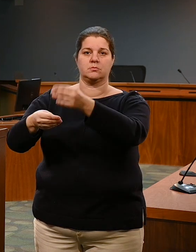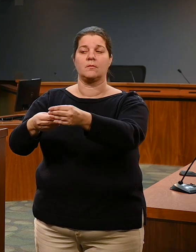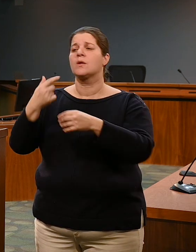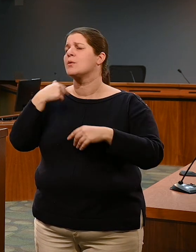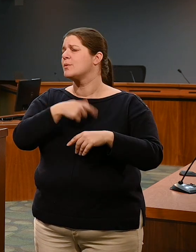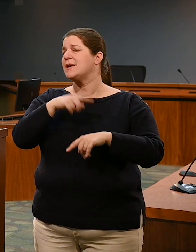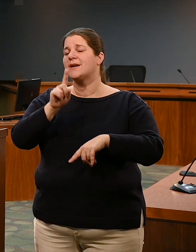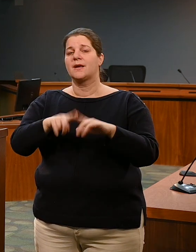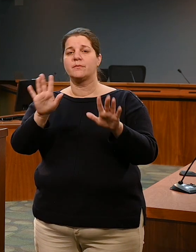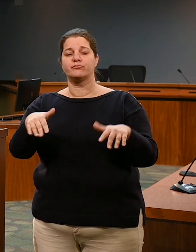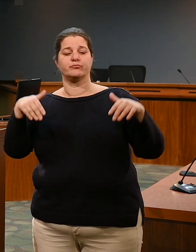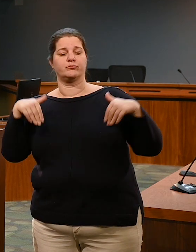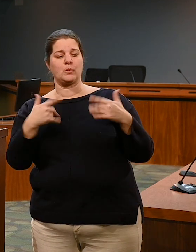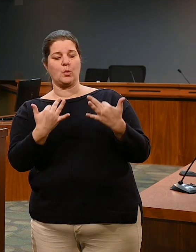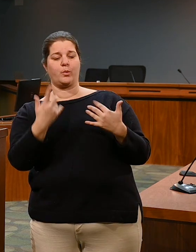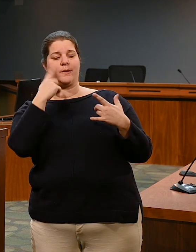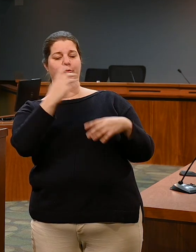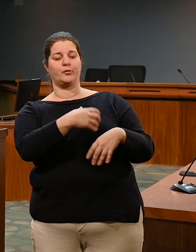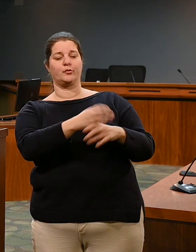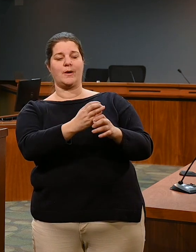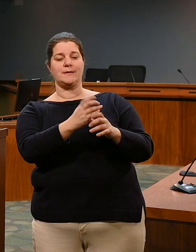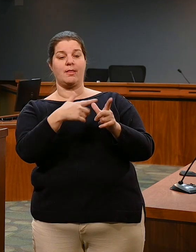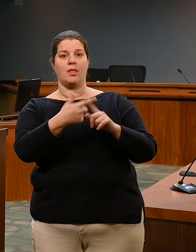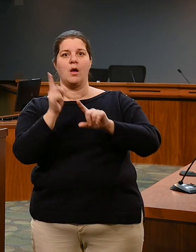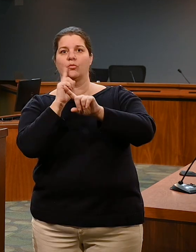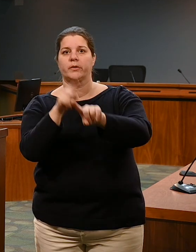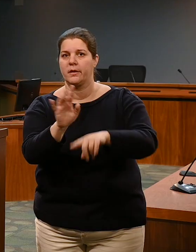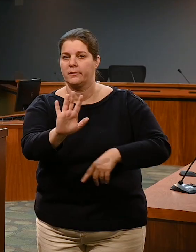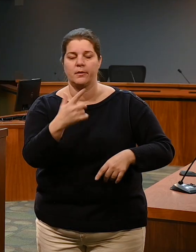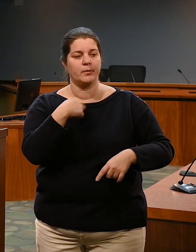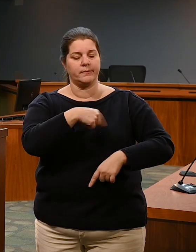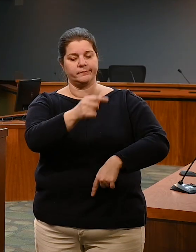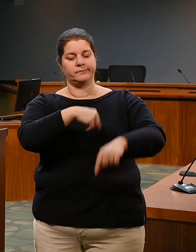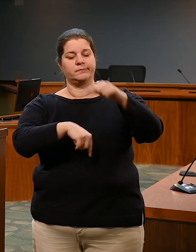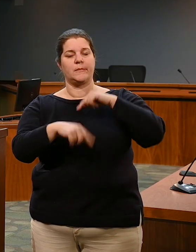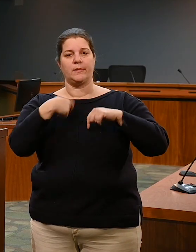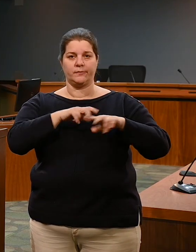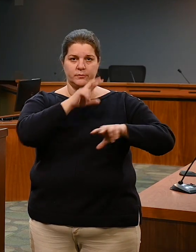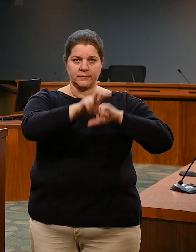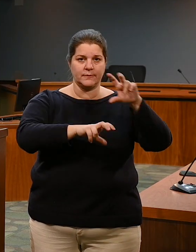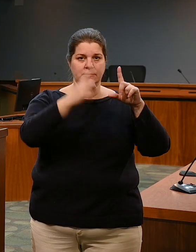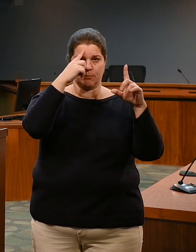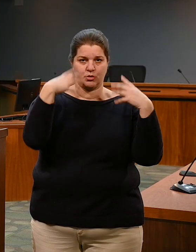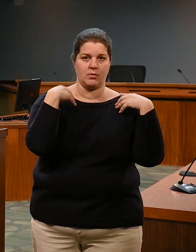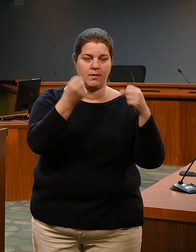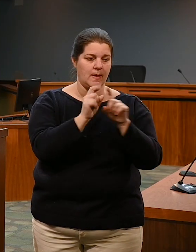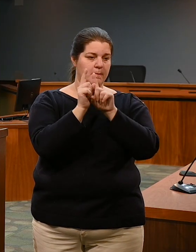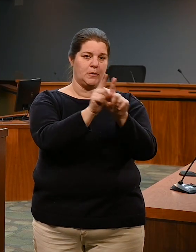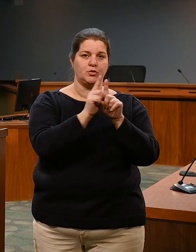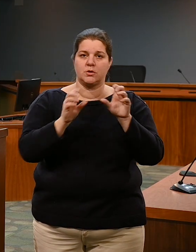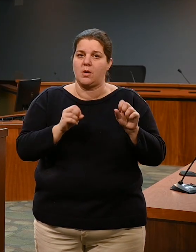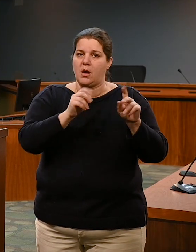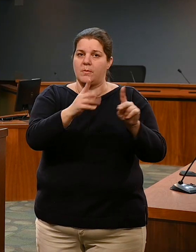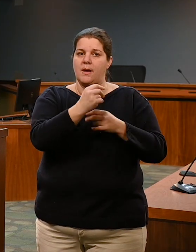into crisis. We can and we must invest earlier in mentorship, mental health, opportunity,